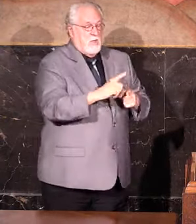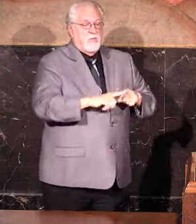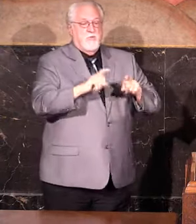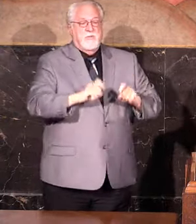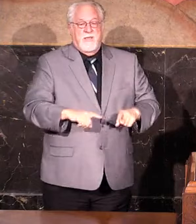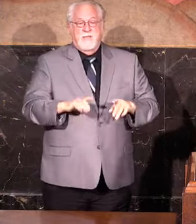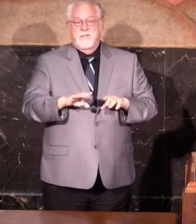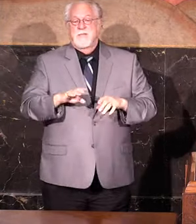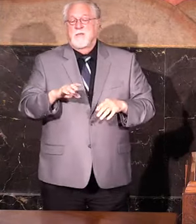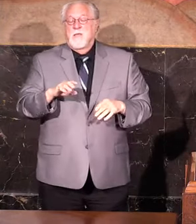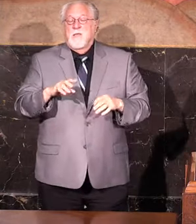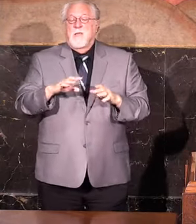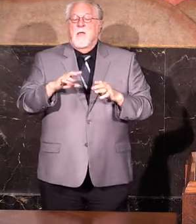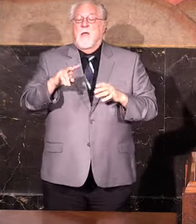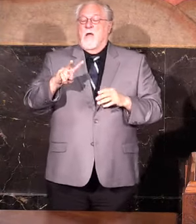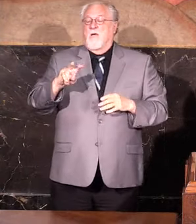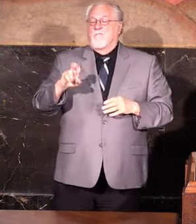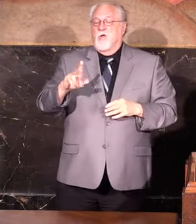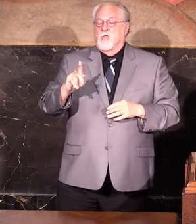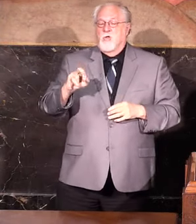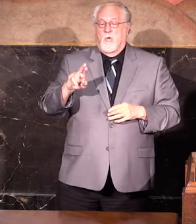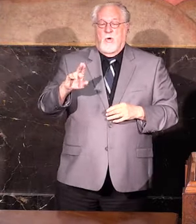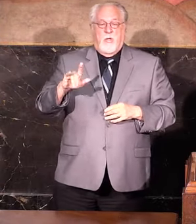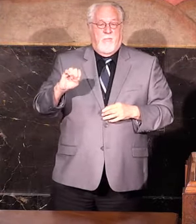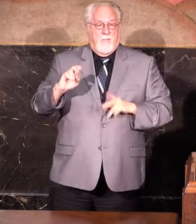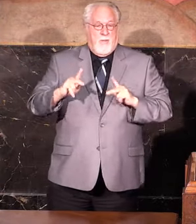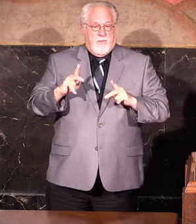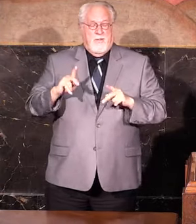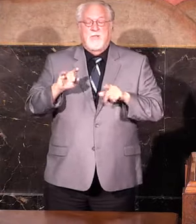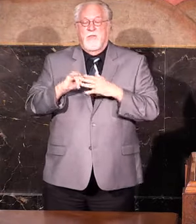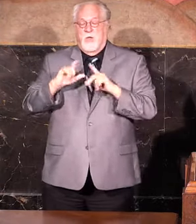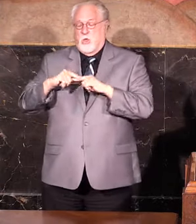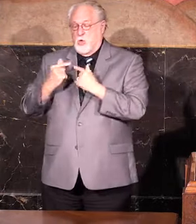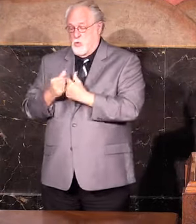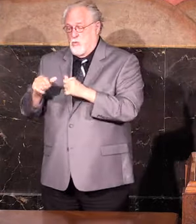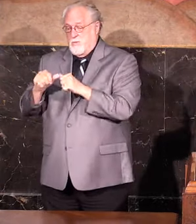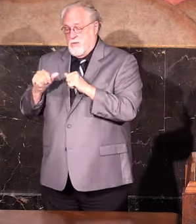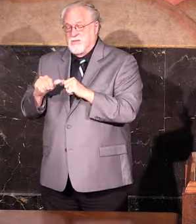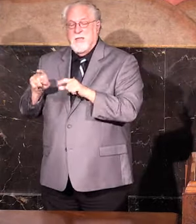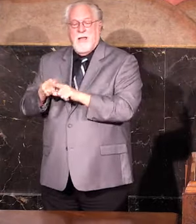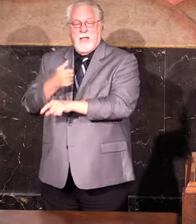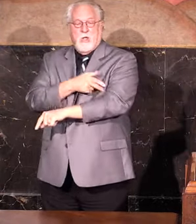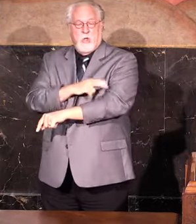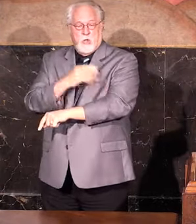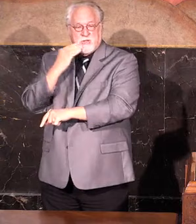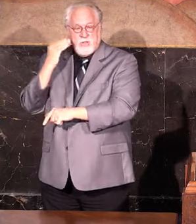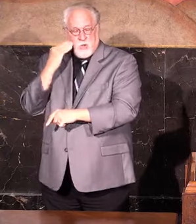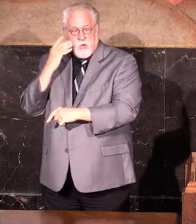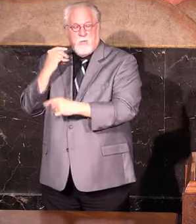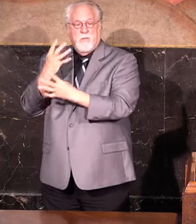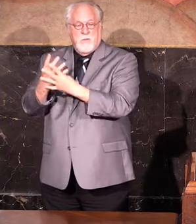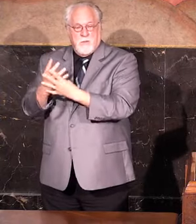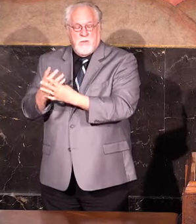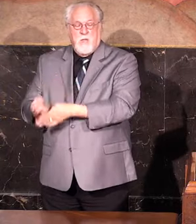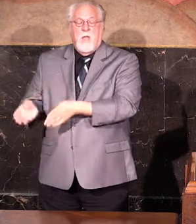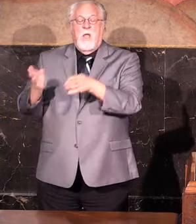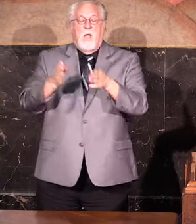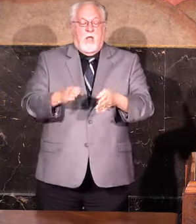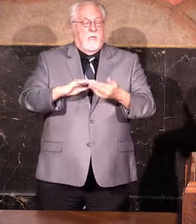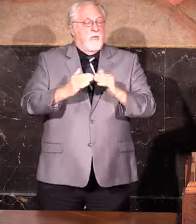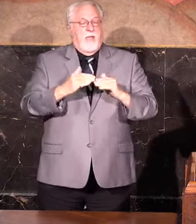populations that include congregant settings such as nursing homes and correctional facilities, communities with insufficient